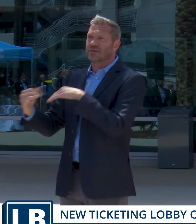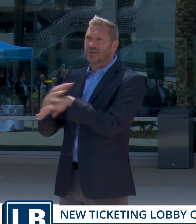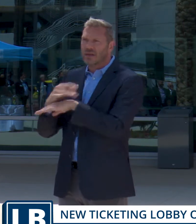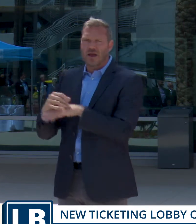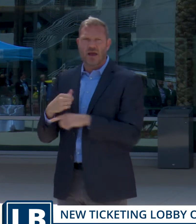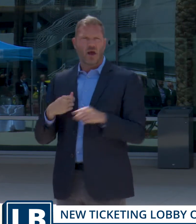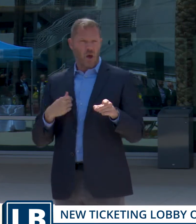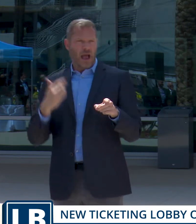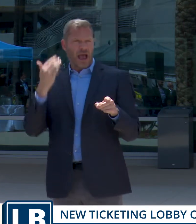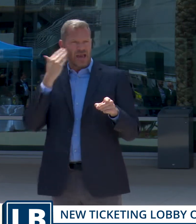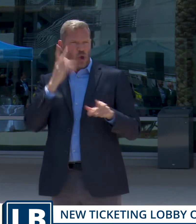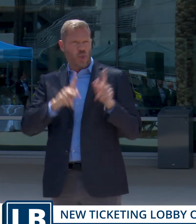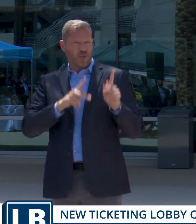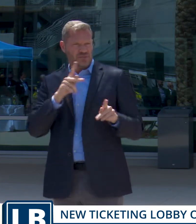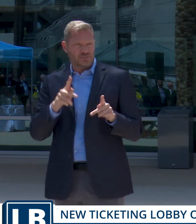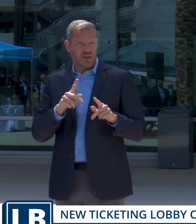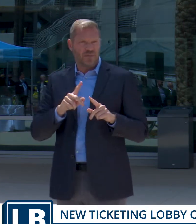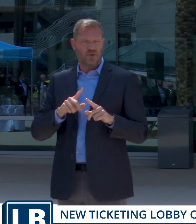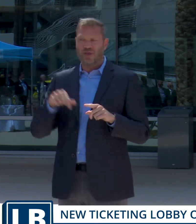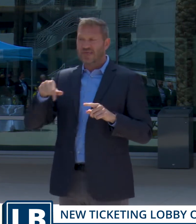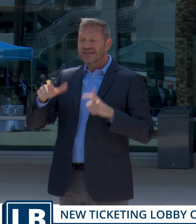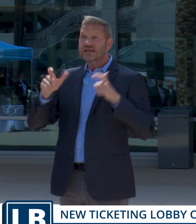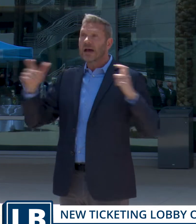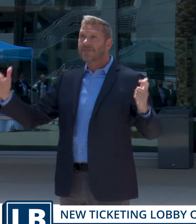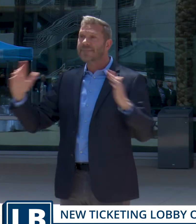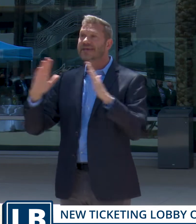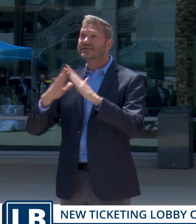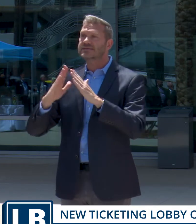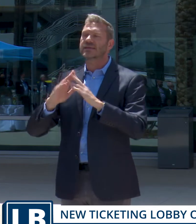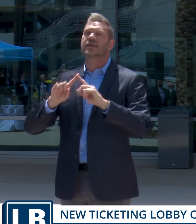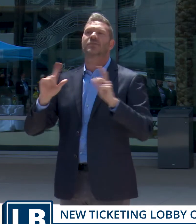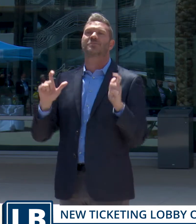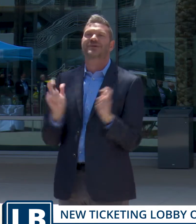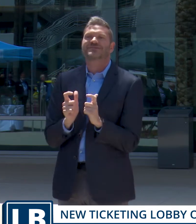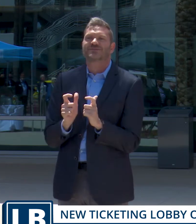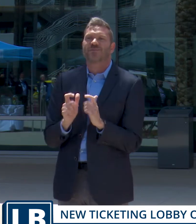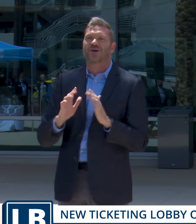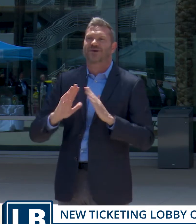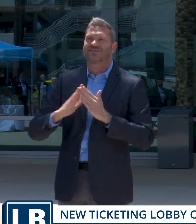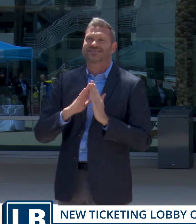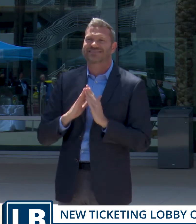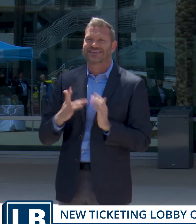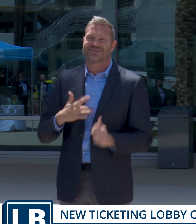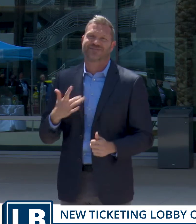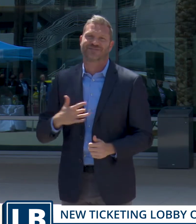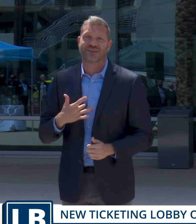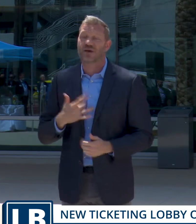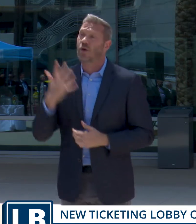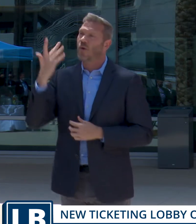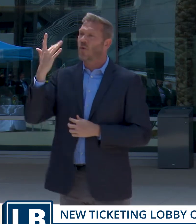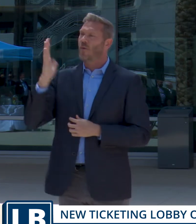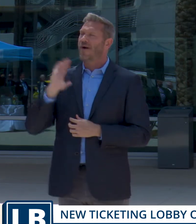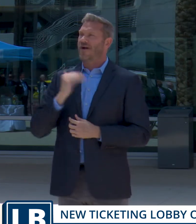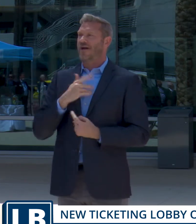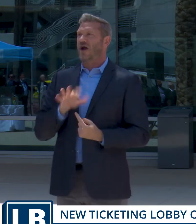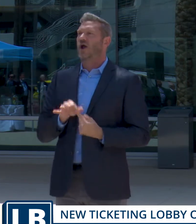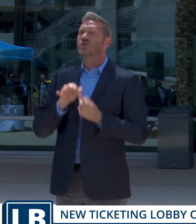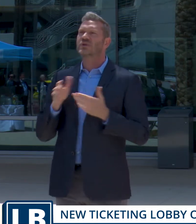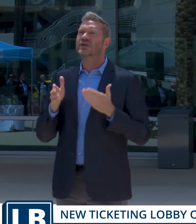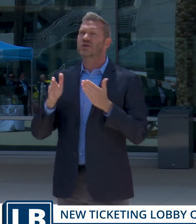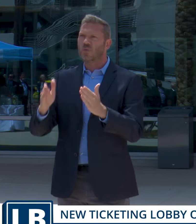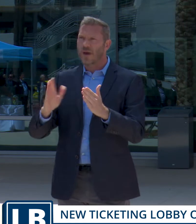we have a really big city with just such a small feel. And that's possible because of our unique way that our employees and